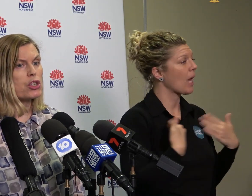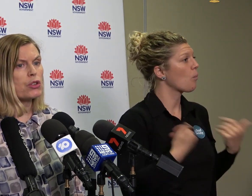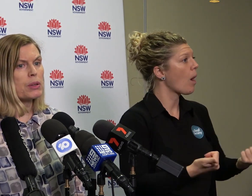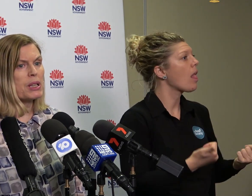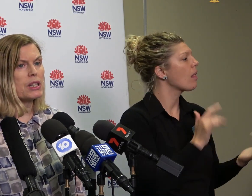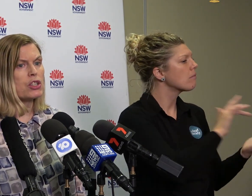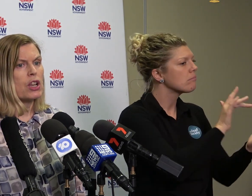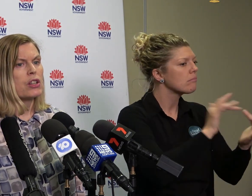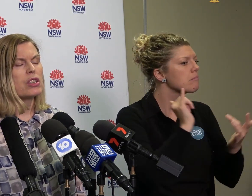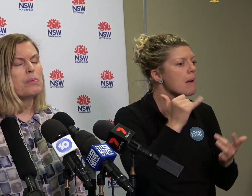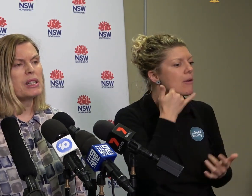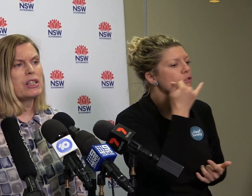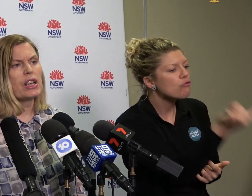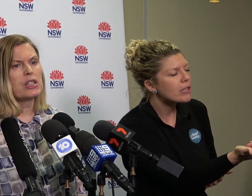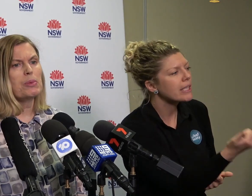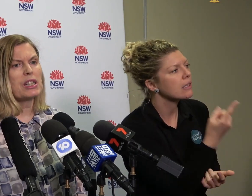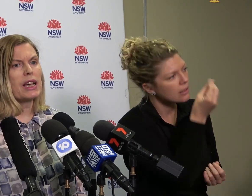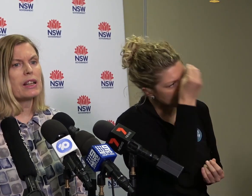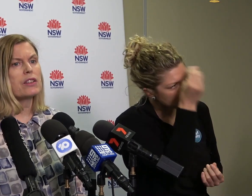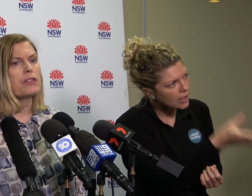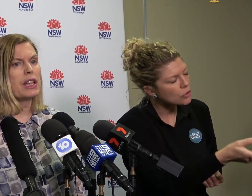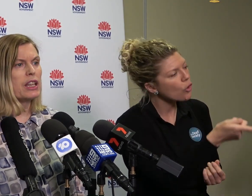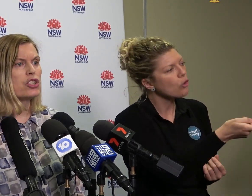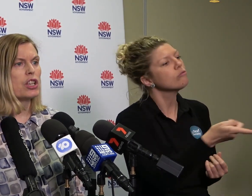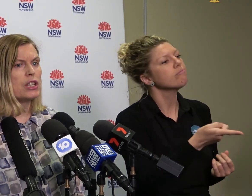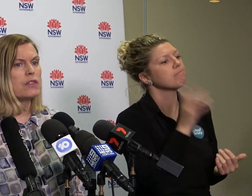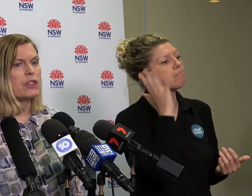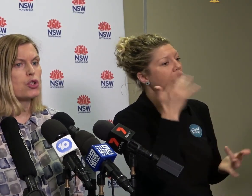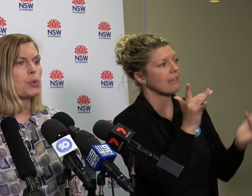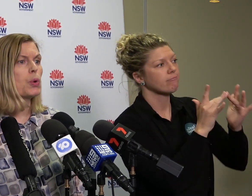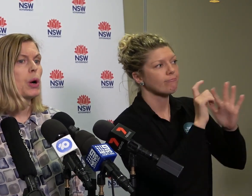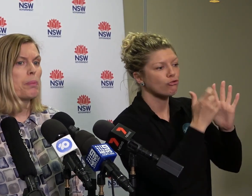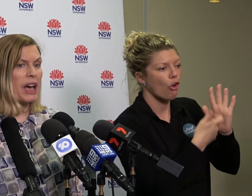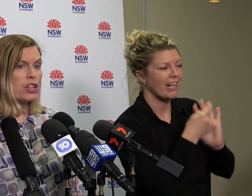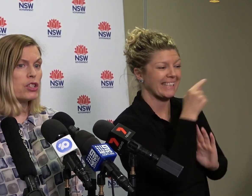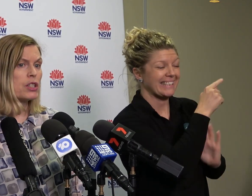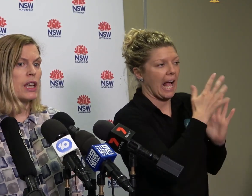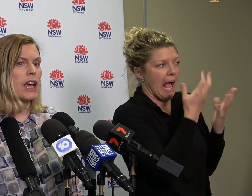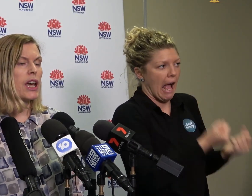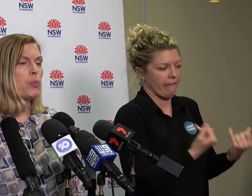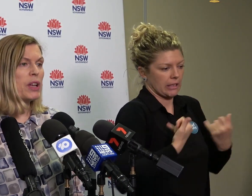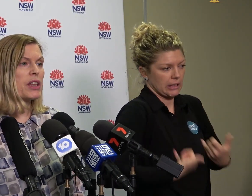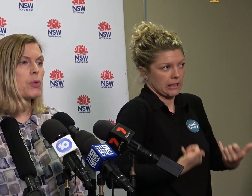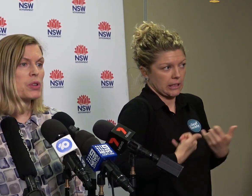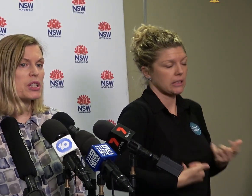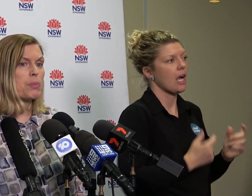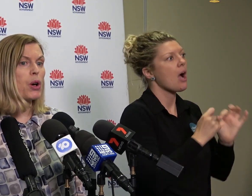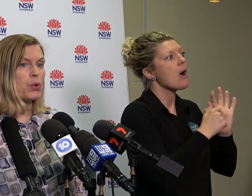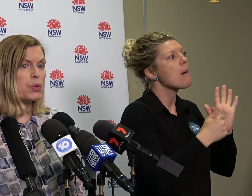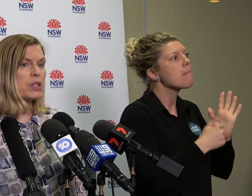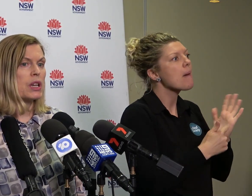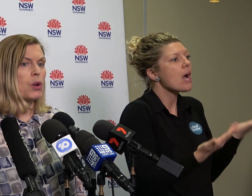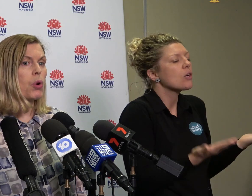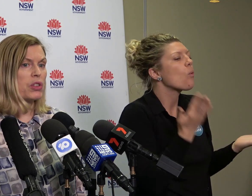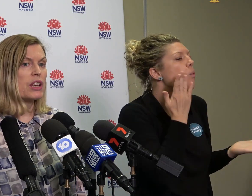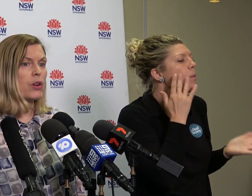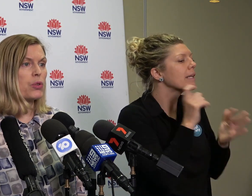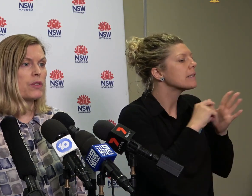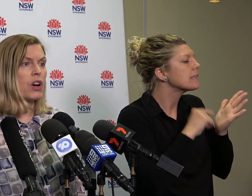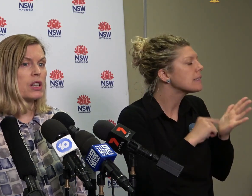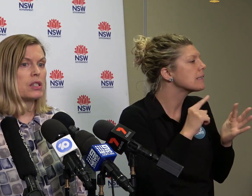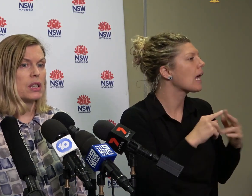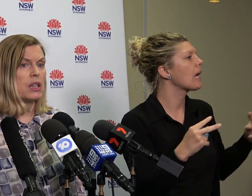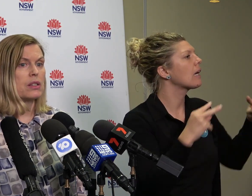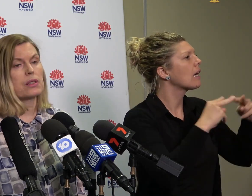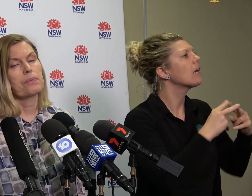give them a reassuring message. So the message has to be tailored for each individual patient and when they were exposed what the